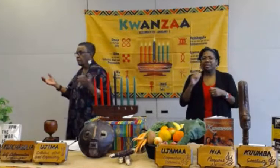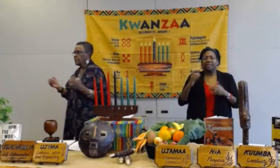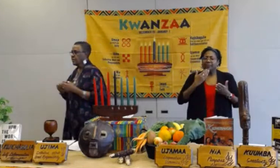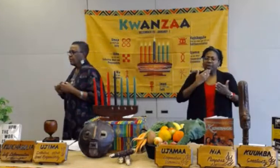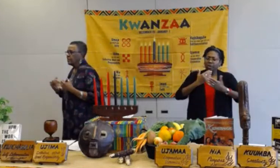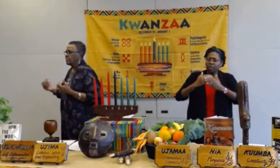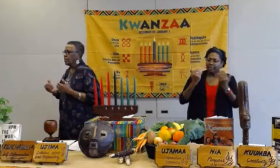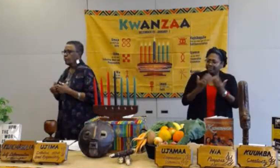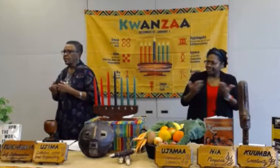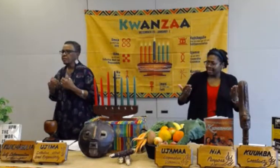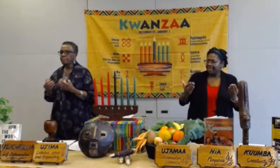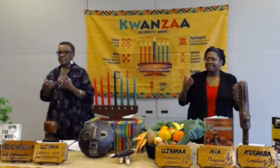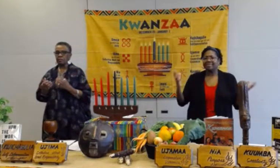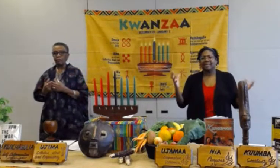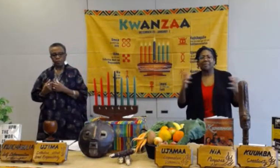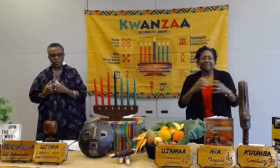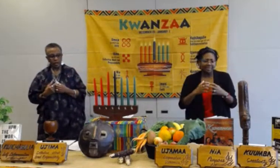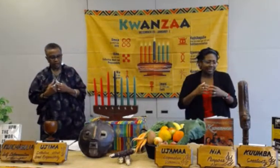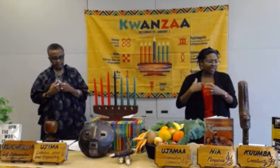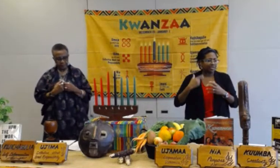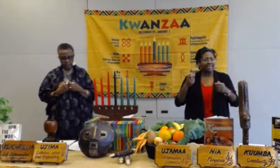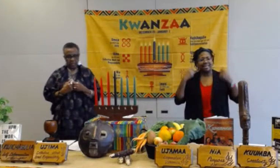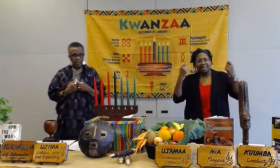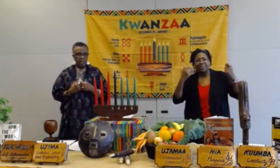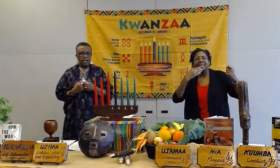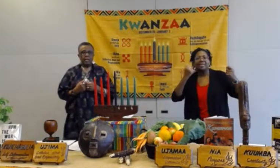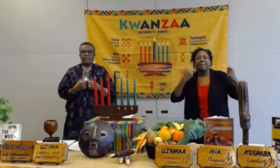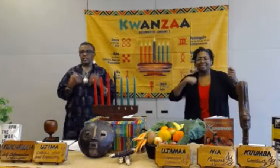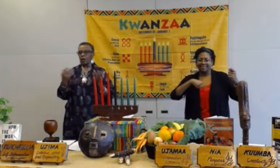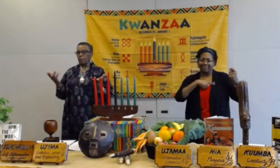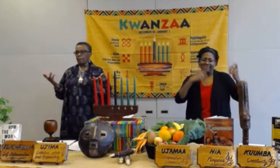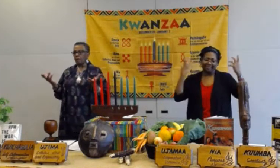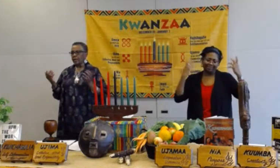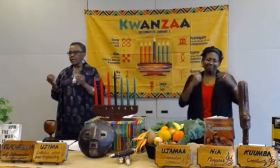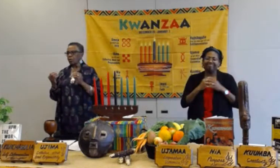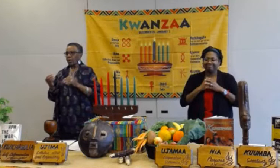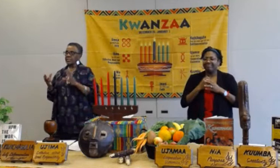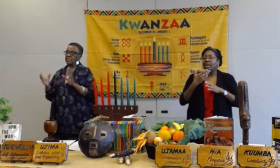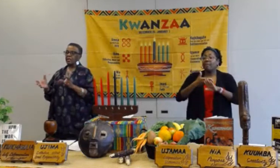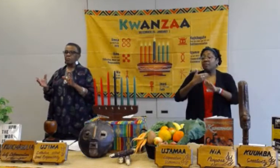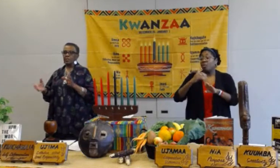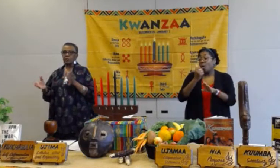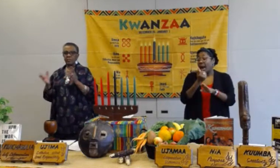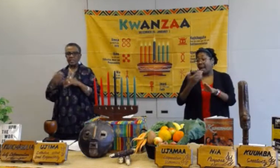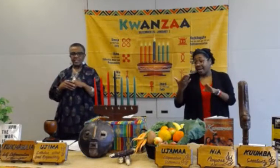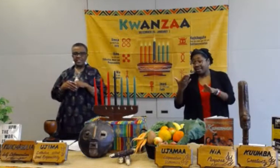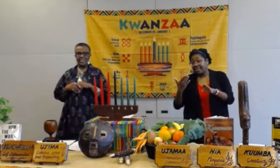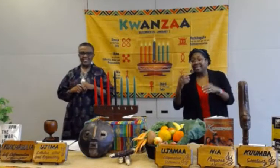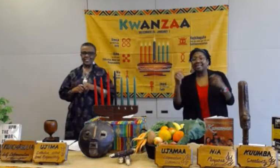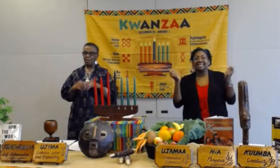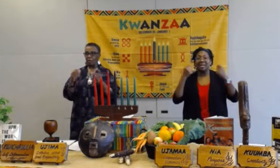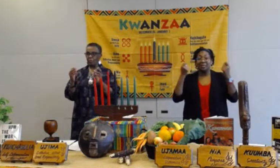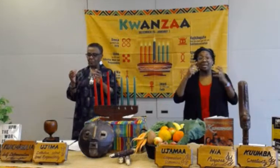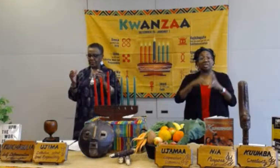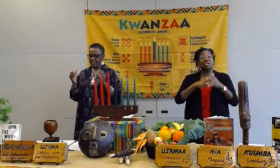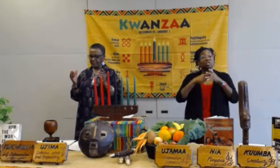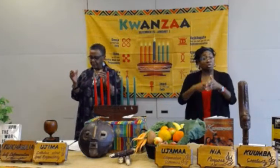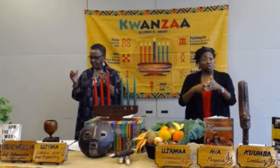a coming together and celebrating the best of who we are. So before any Kwanzaa celebration